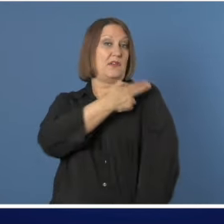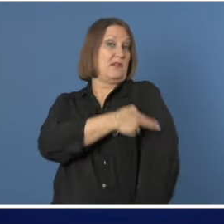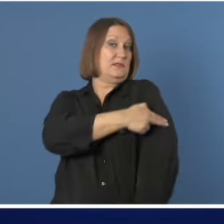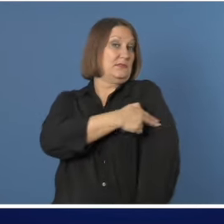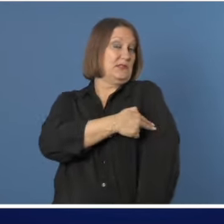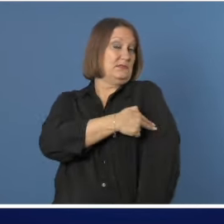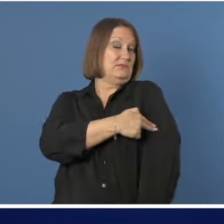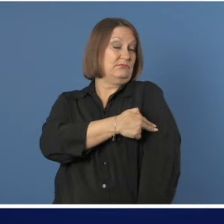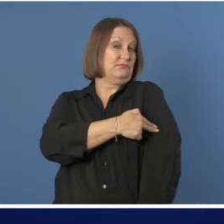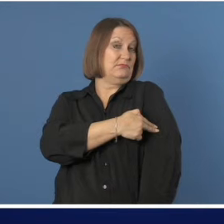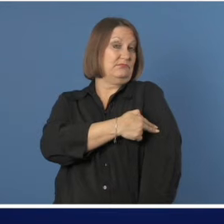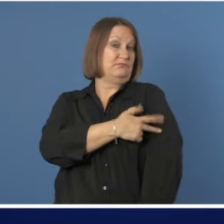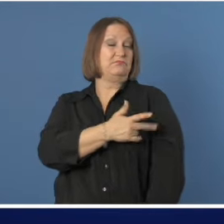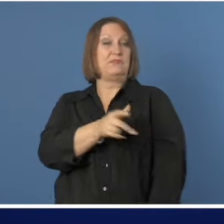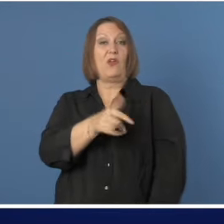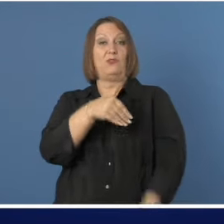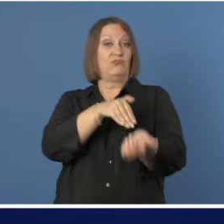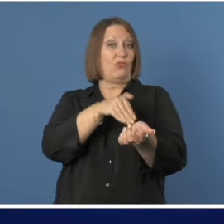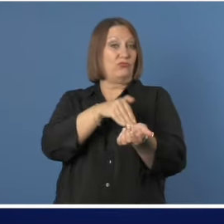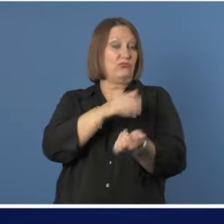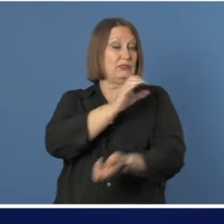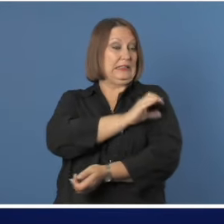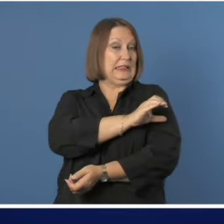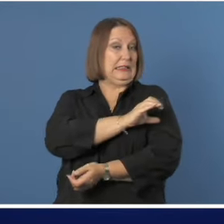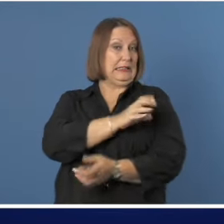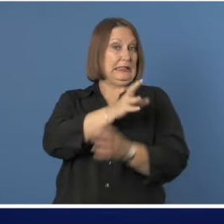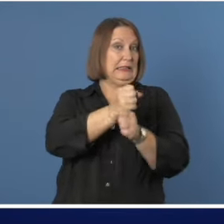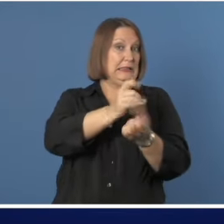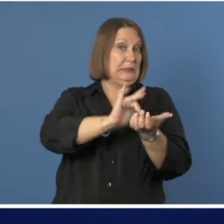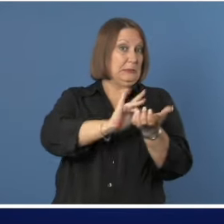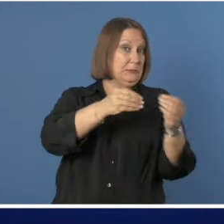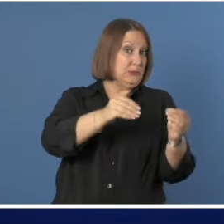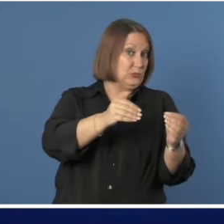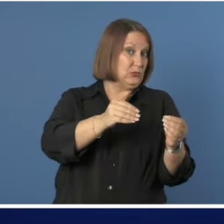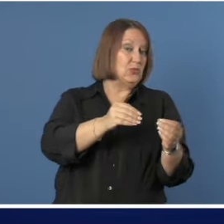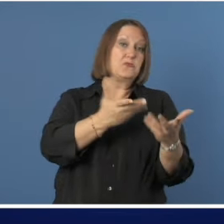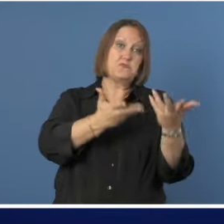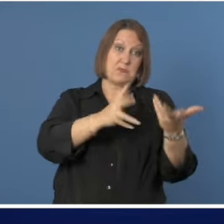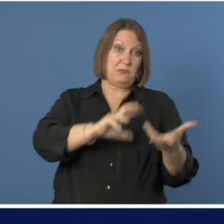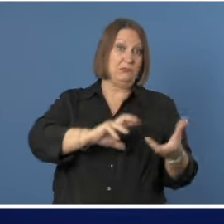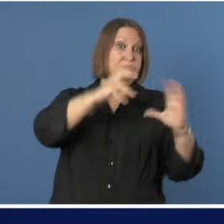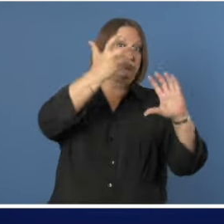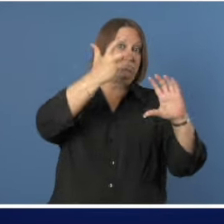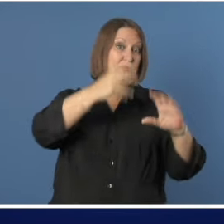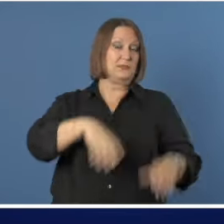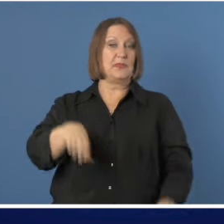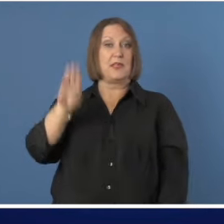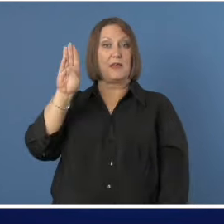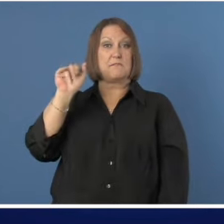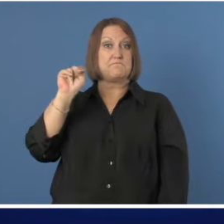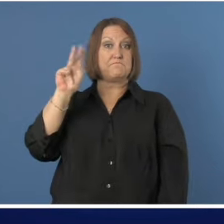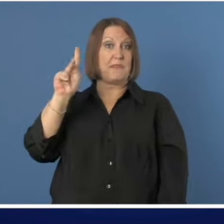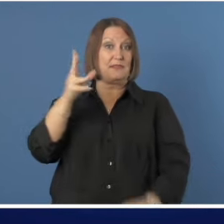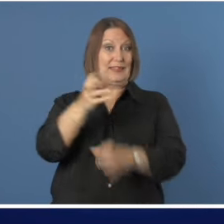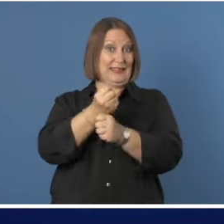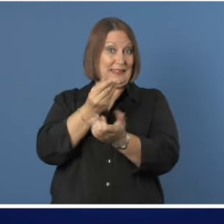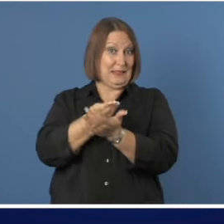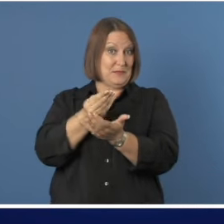Such services could include those provided by hospitals and other healthcare facilities,